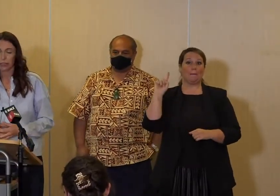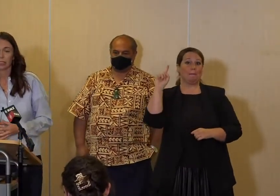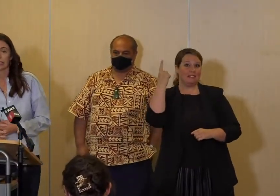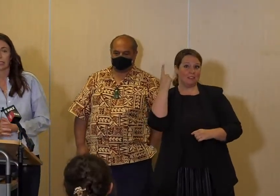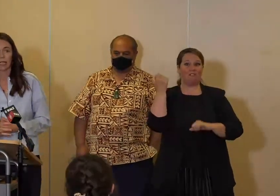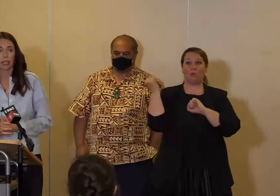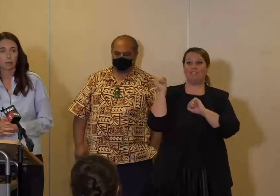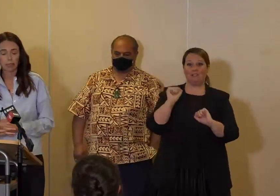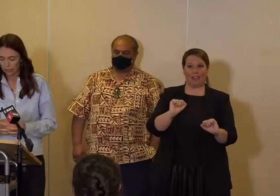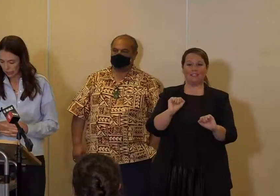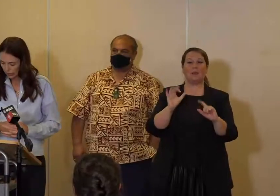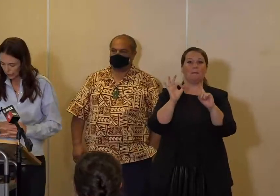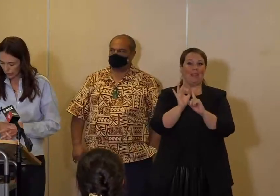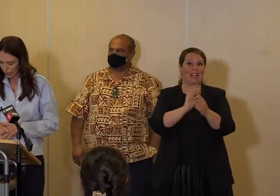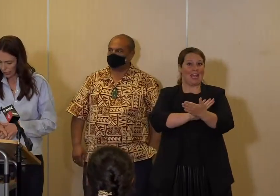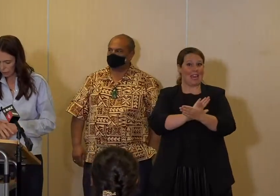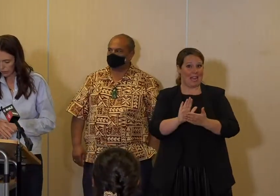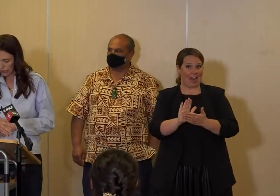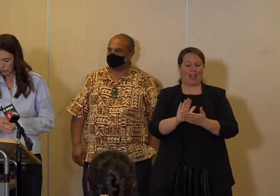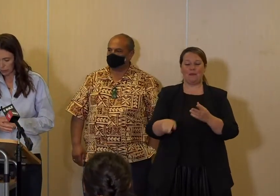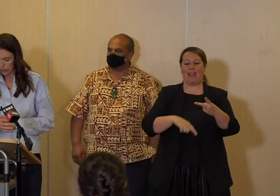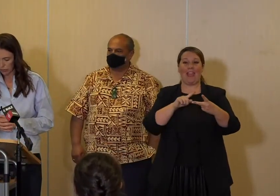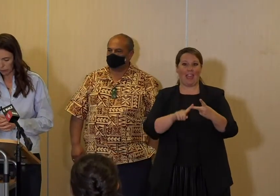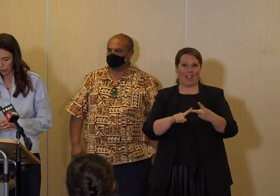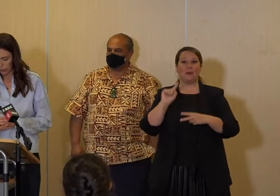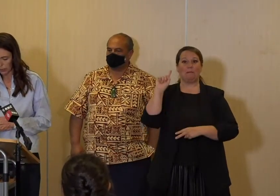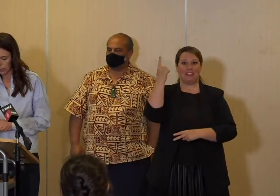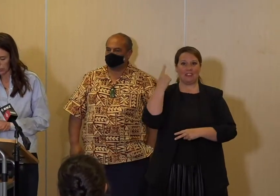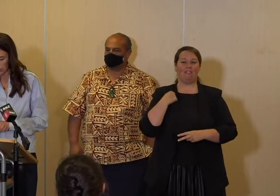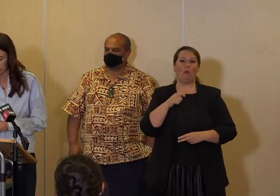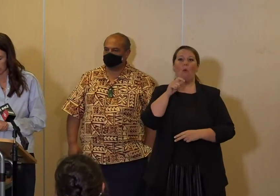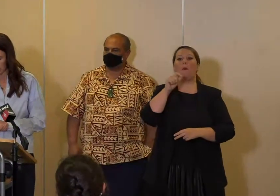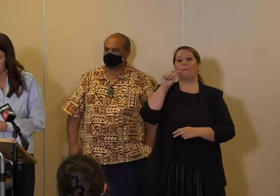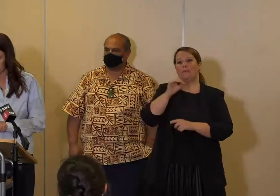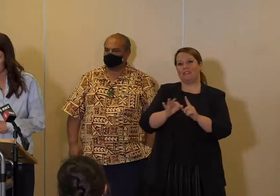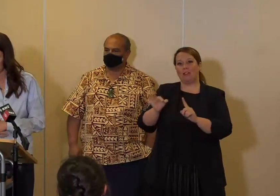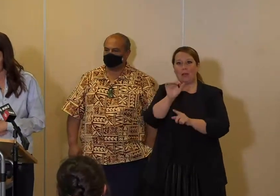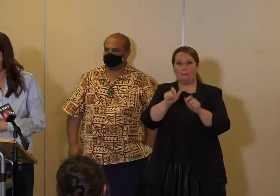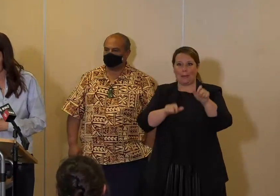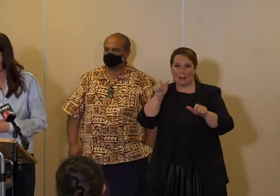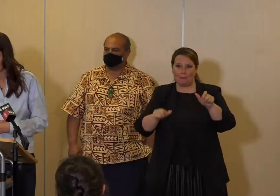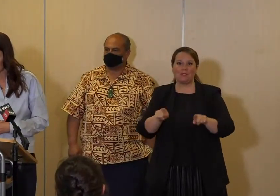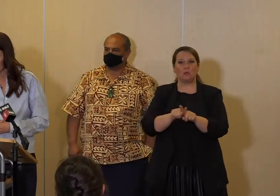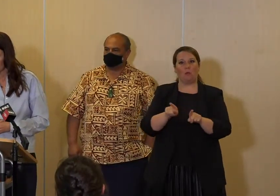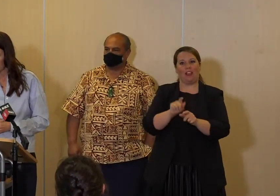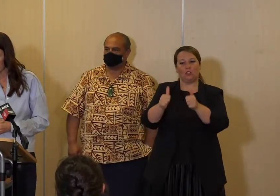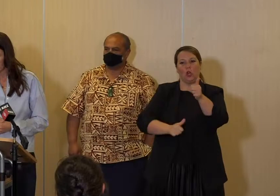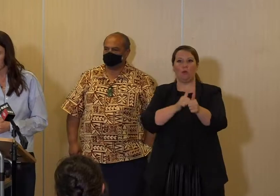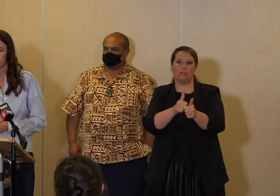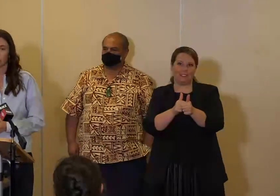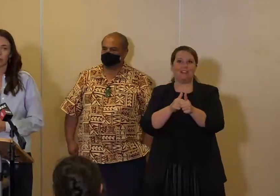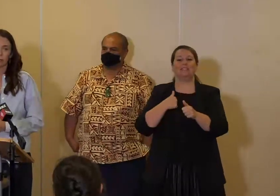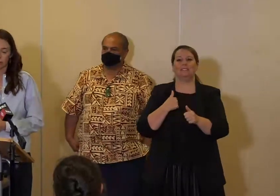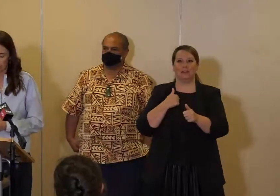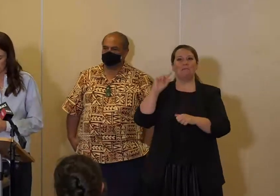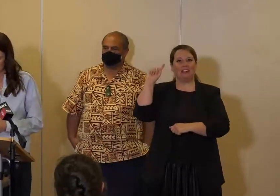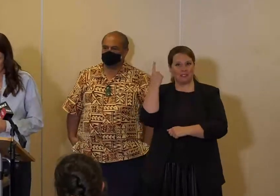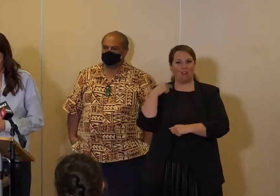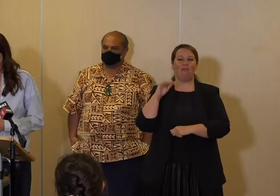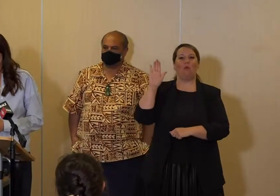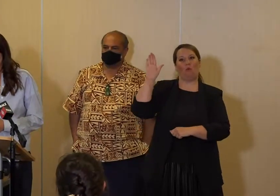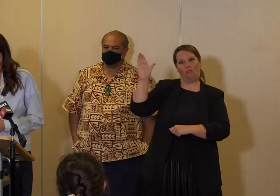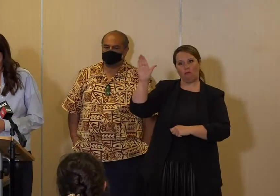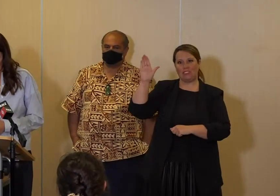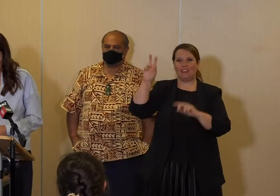of Defence Penny Henare and Minister for Pacific Peoples and Associate Minister of Foreign Affairs Opito William